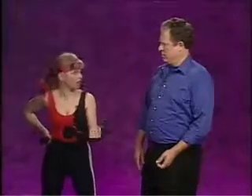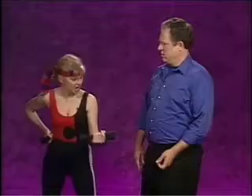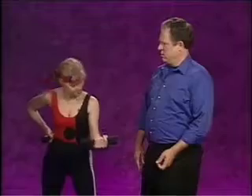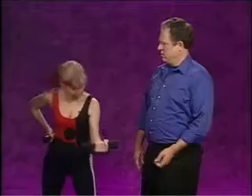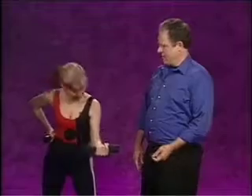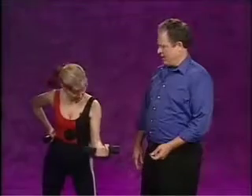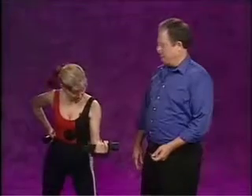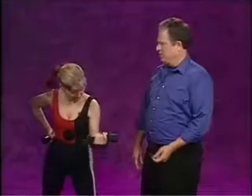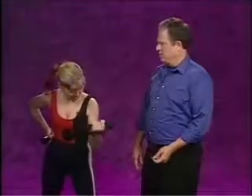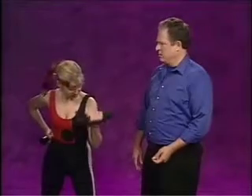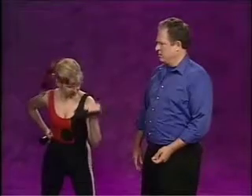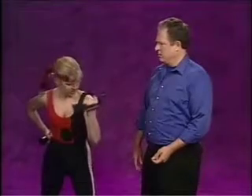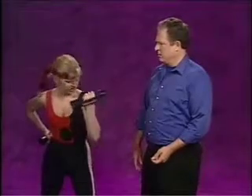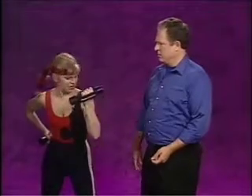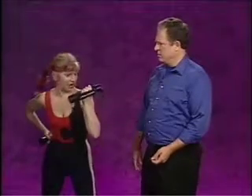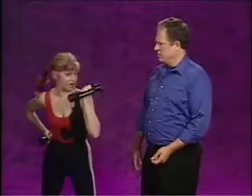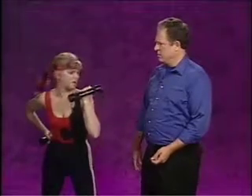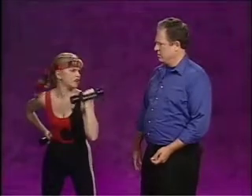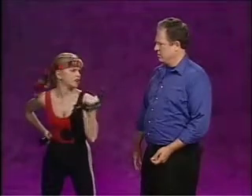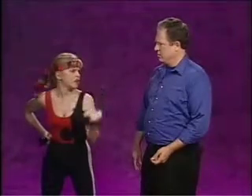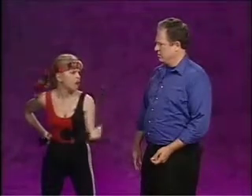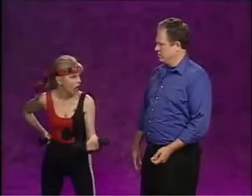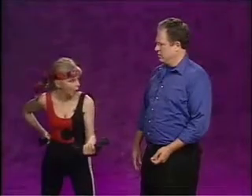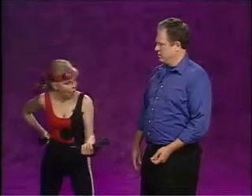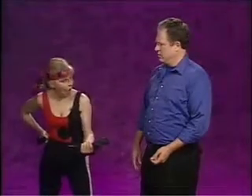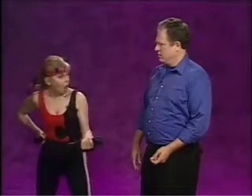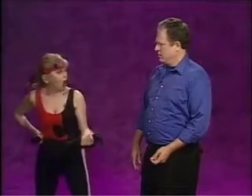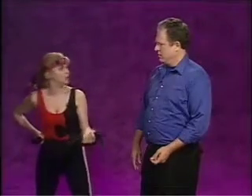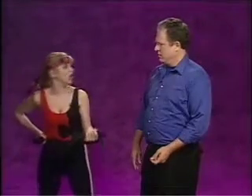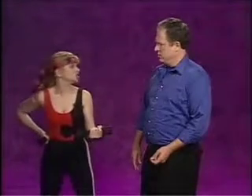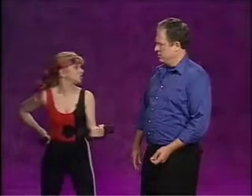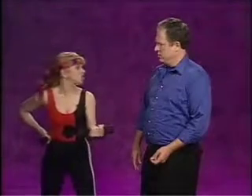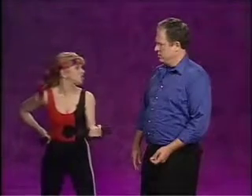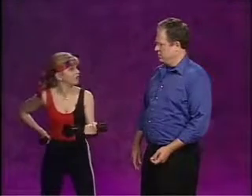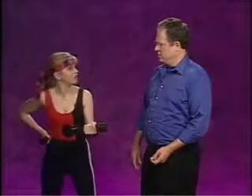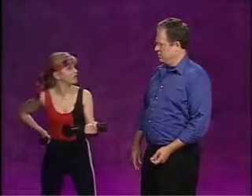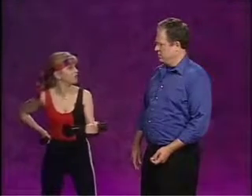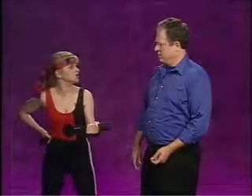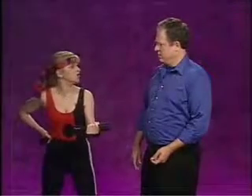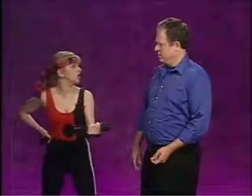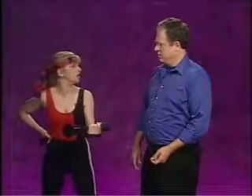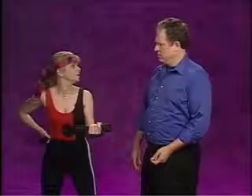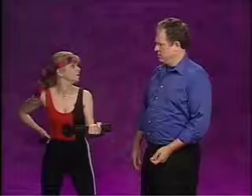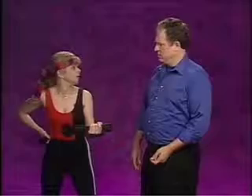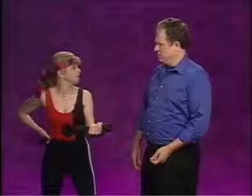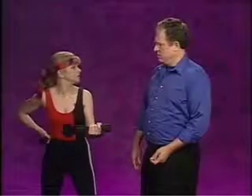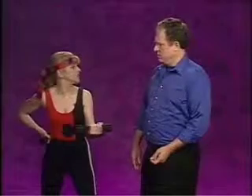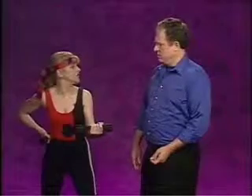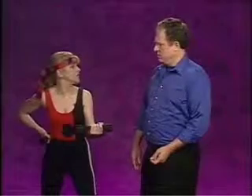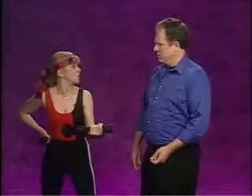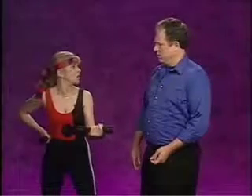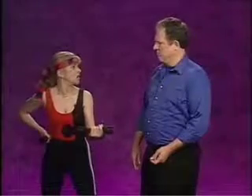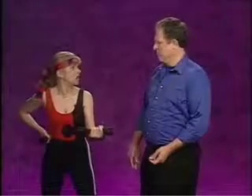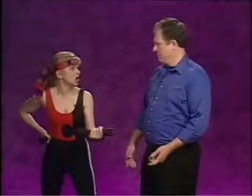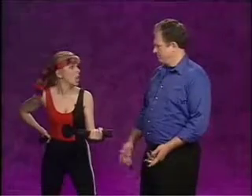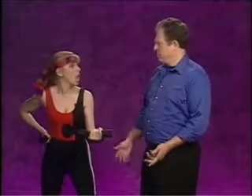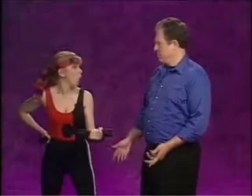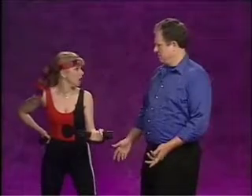spelling? Yeah. 70. And we also taught them a few numbers, you know, enough to get by for a while. 1